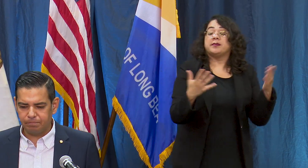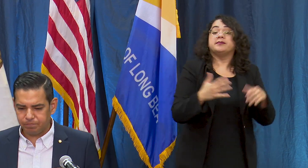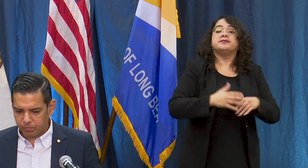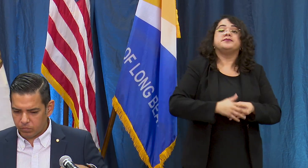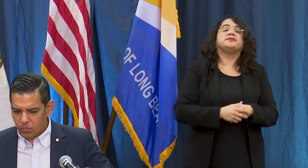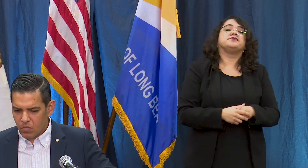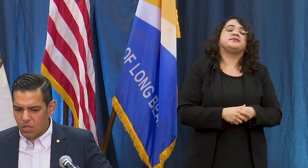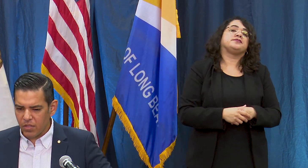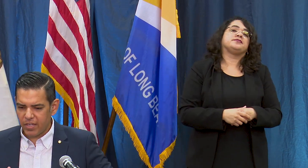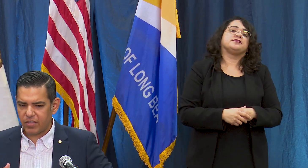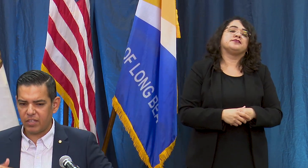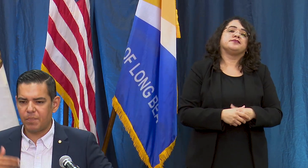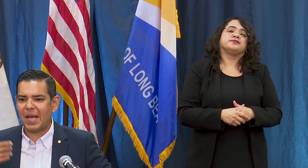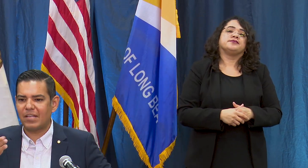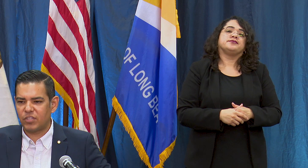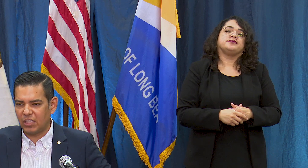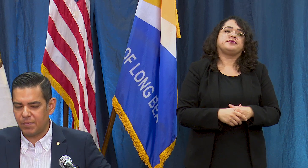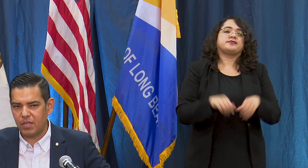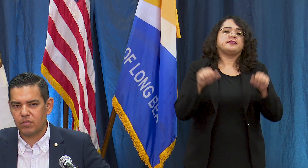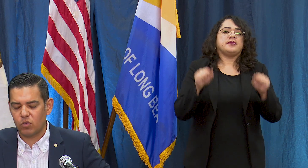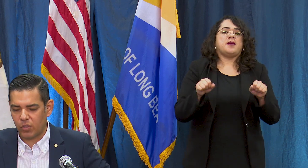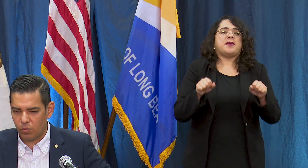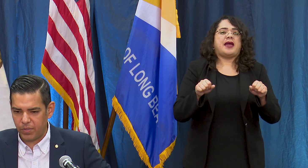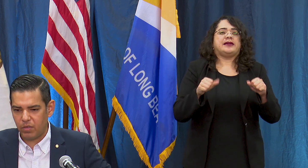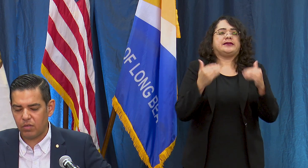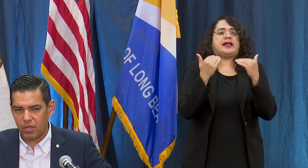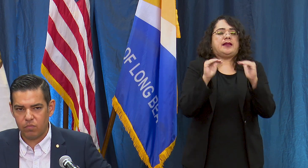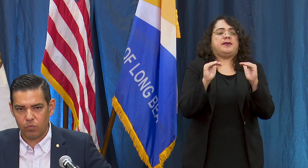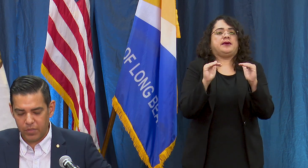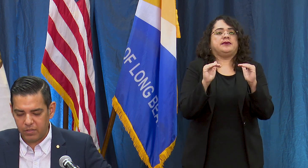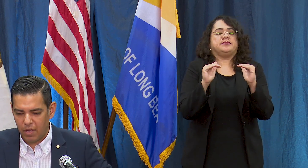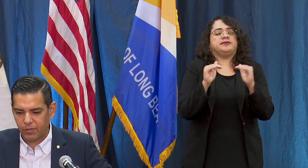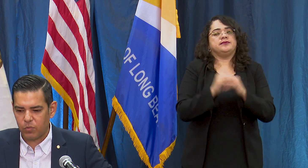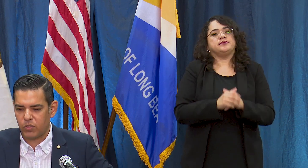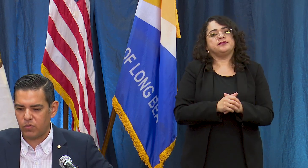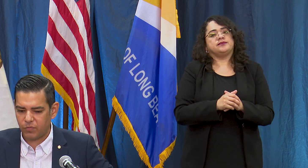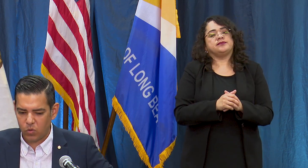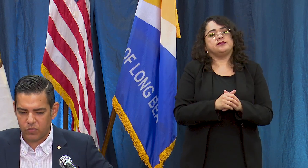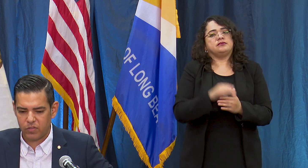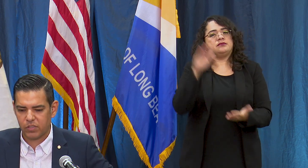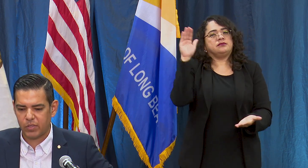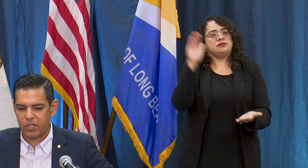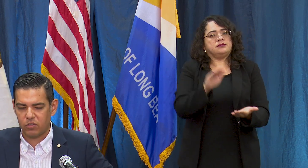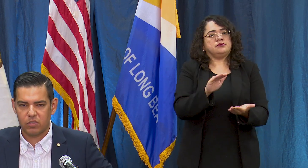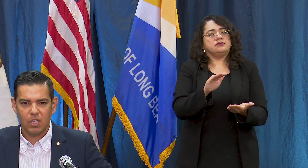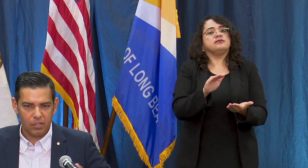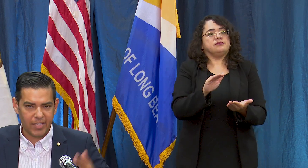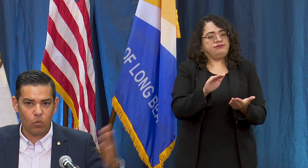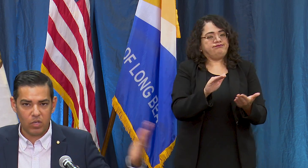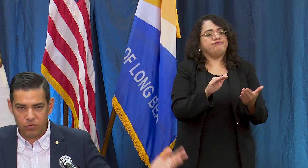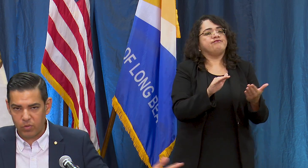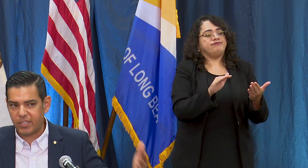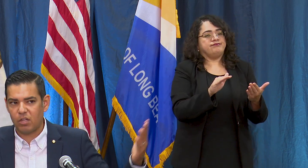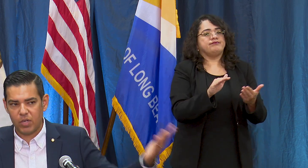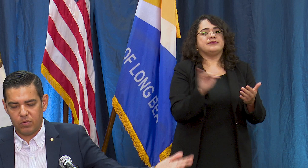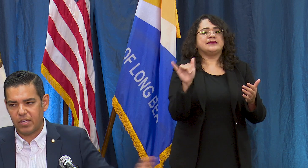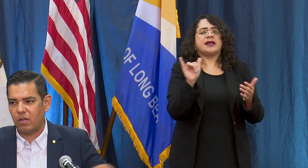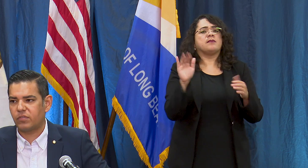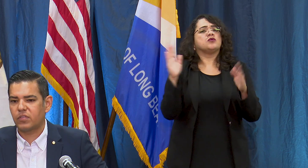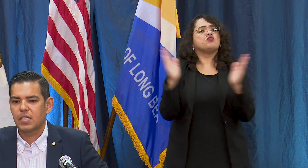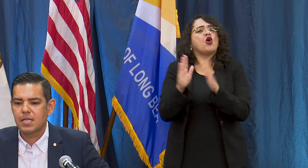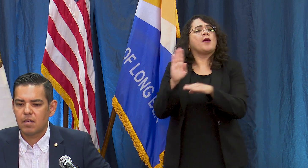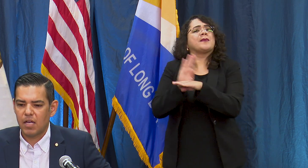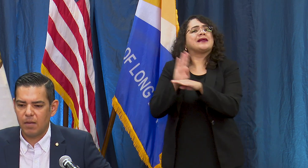example, the capacity limit certainly will be definitely reduced, of course, in these locations, like it was for retail when it